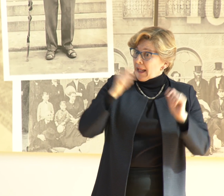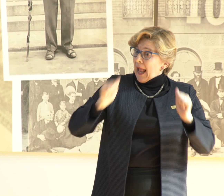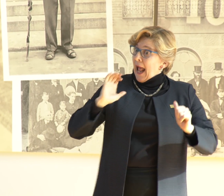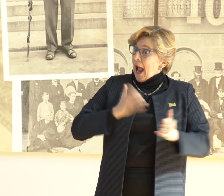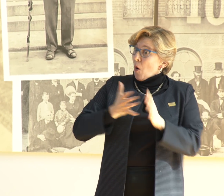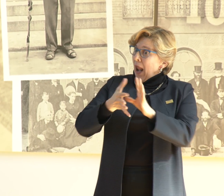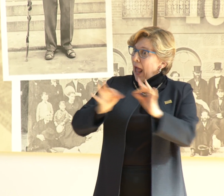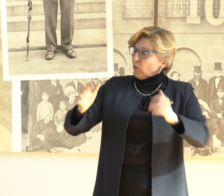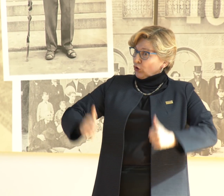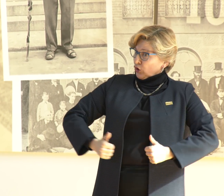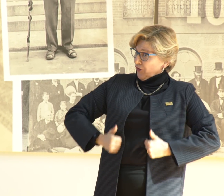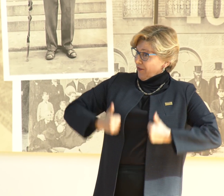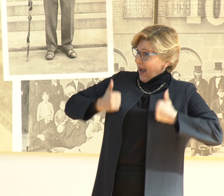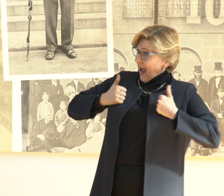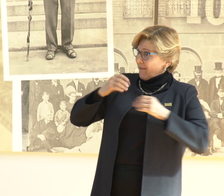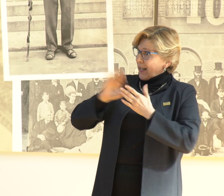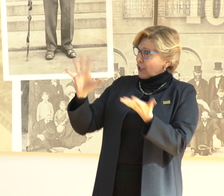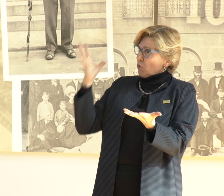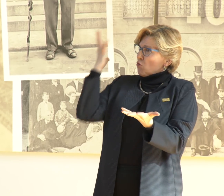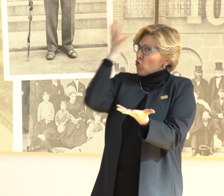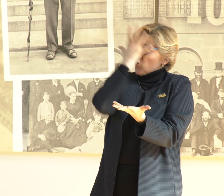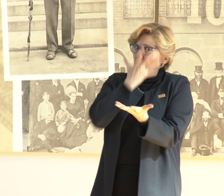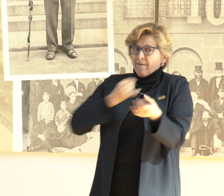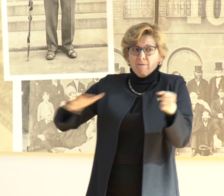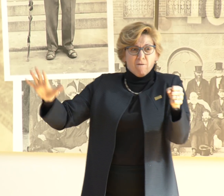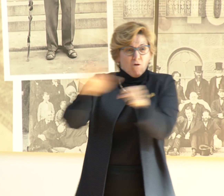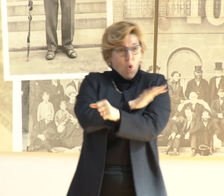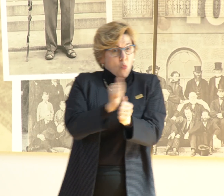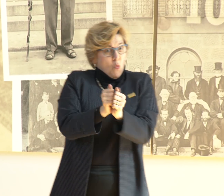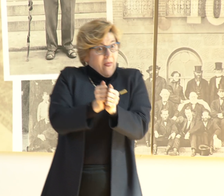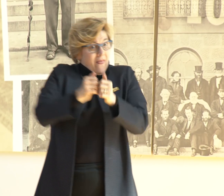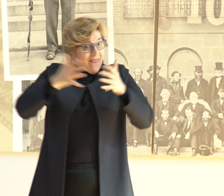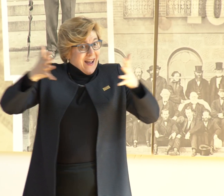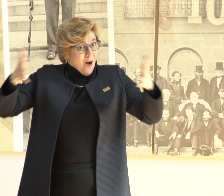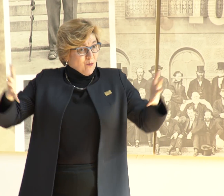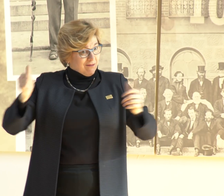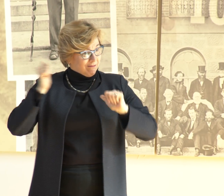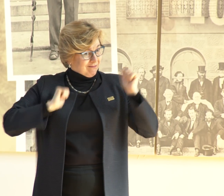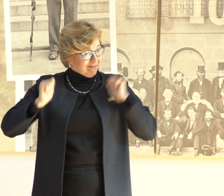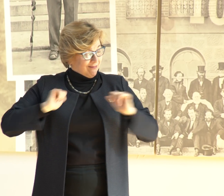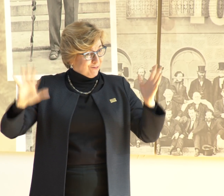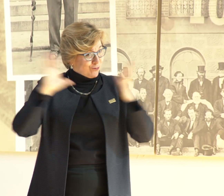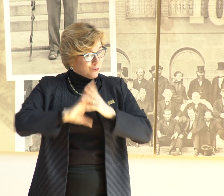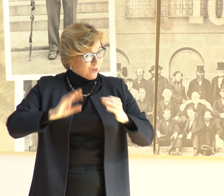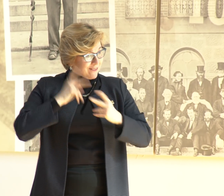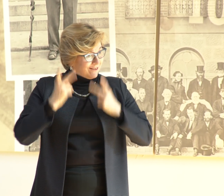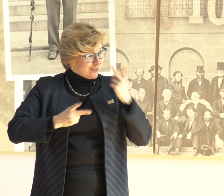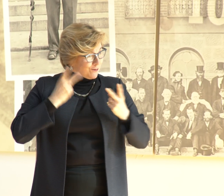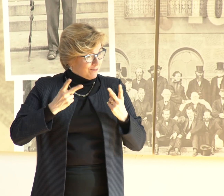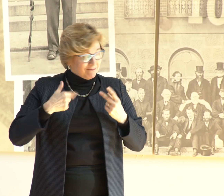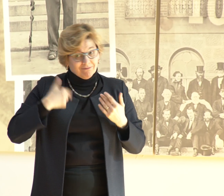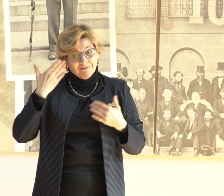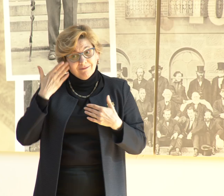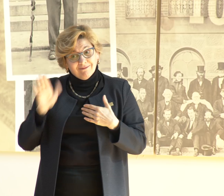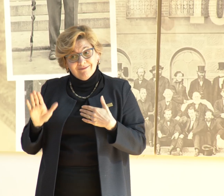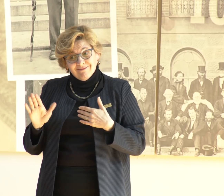provided through storytelling, and our language cannot survive in its beautiful and